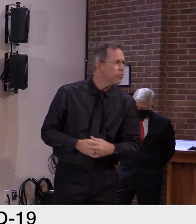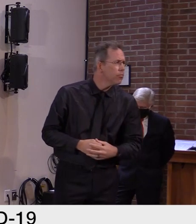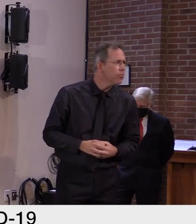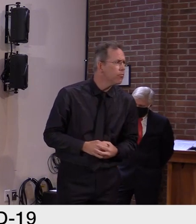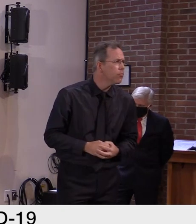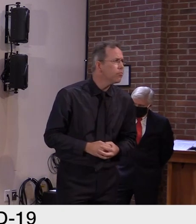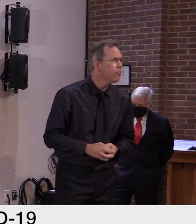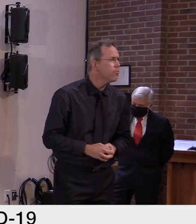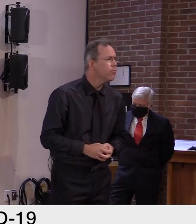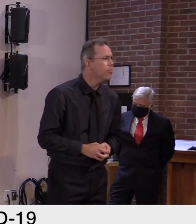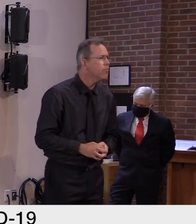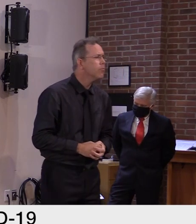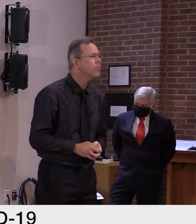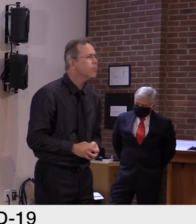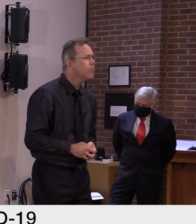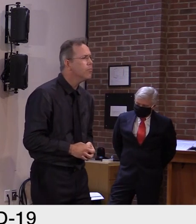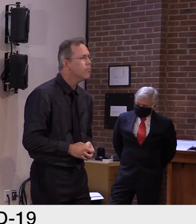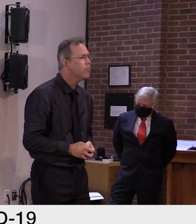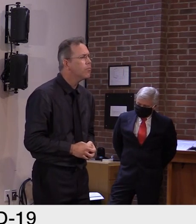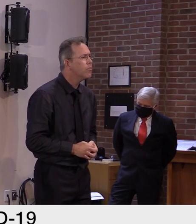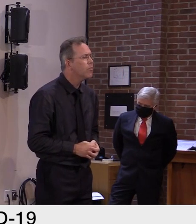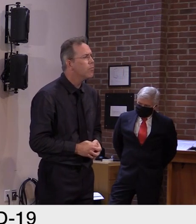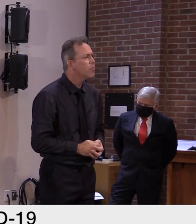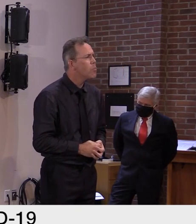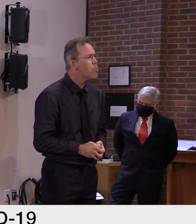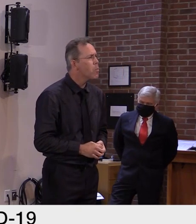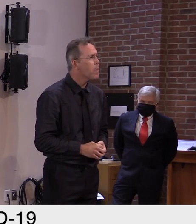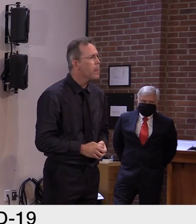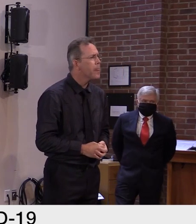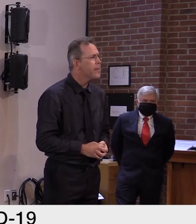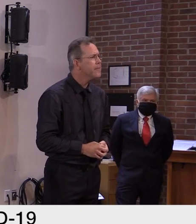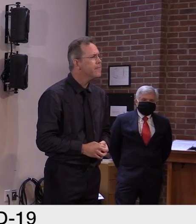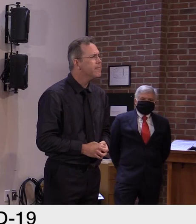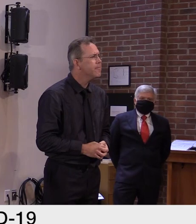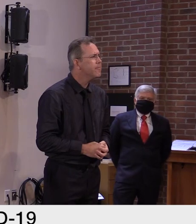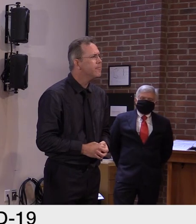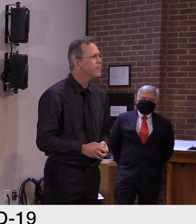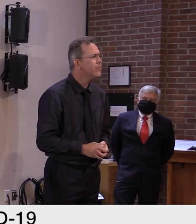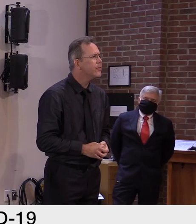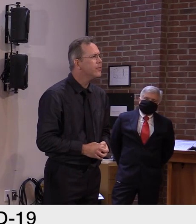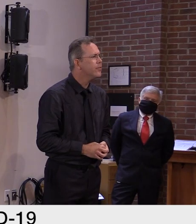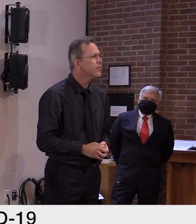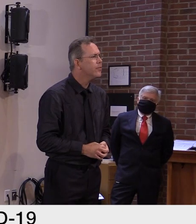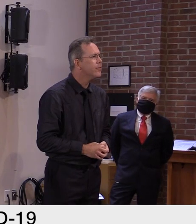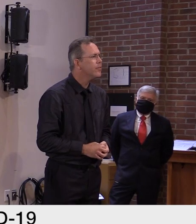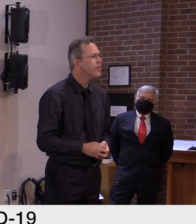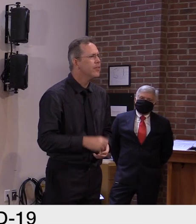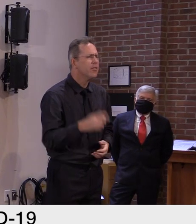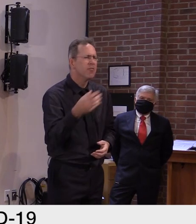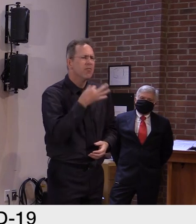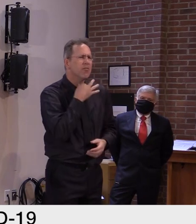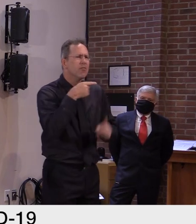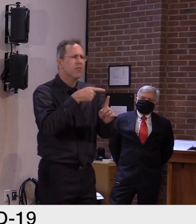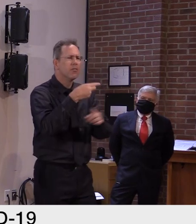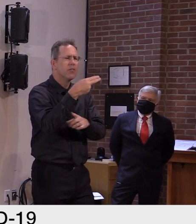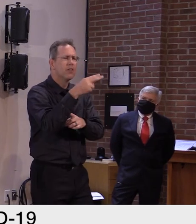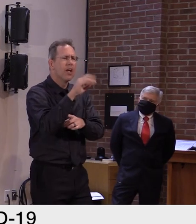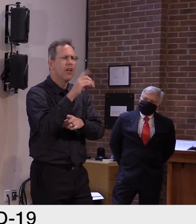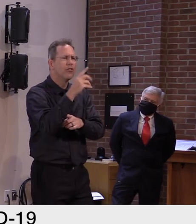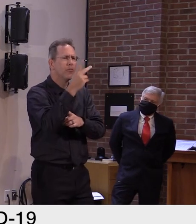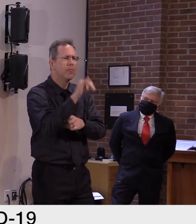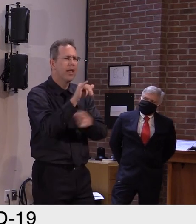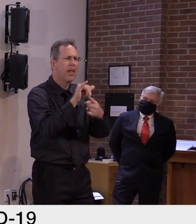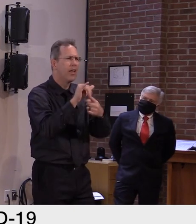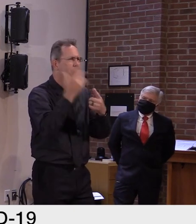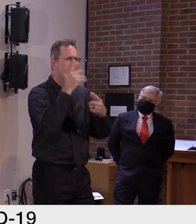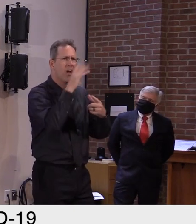well, why don't these big companies just do this? What's the holdup on their side? It sounds like what you're saying is that they didn't realize they could be. Is that